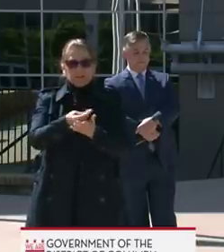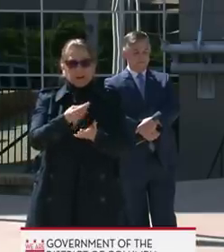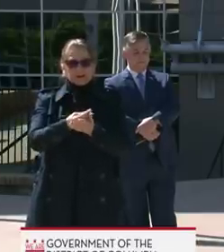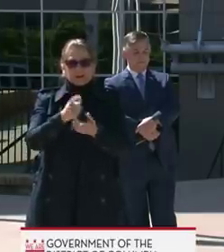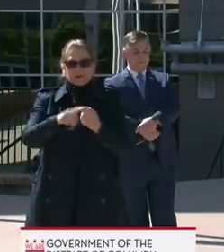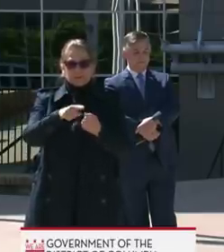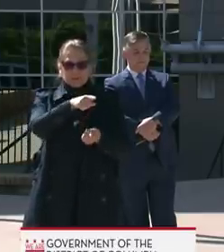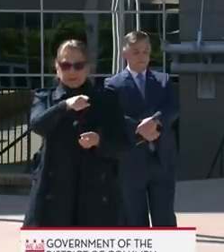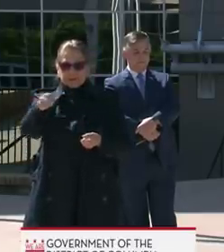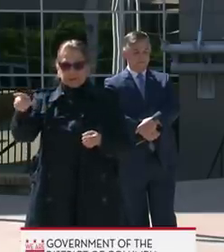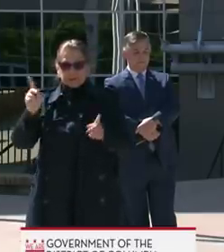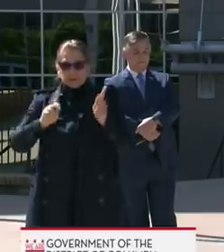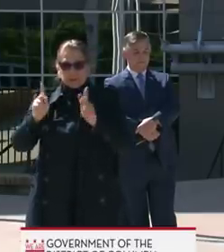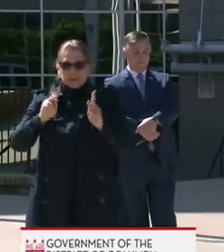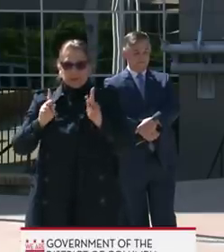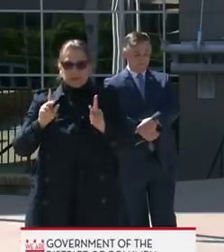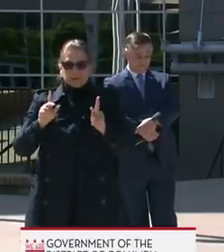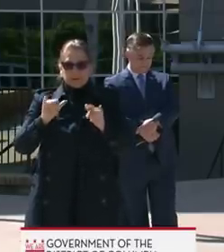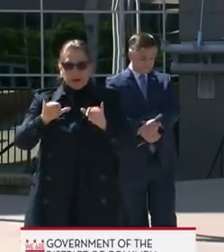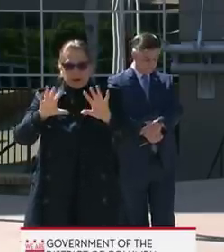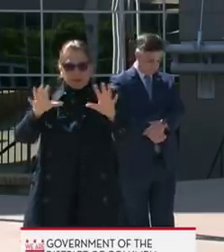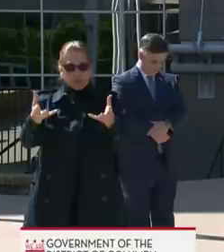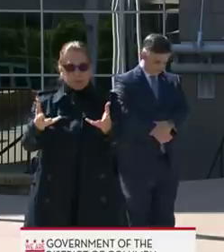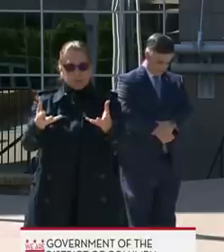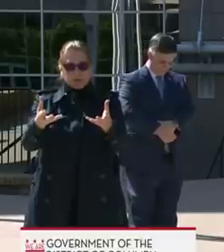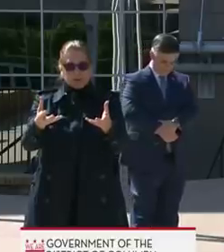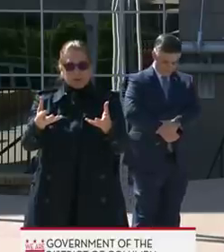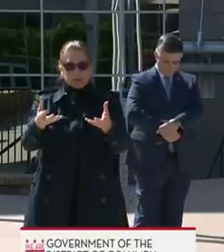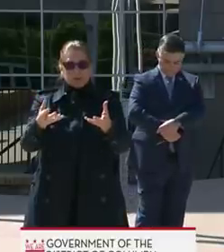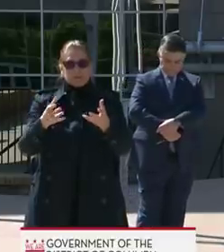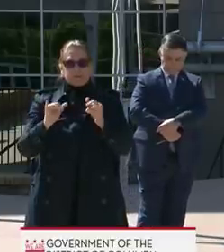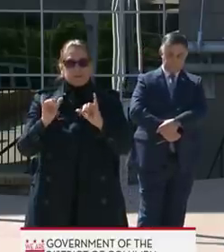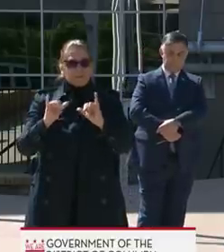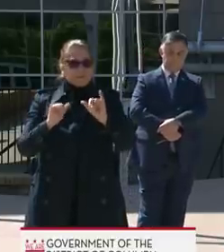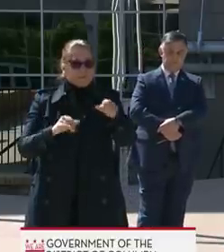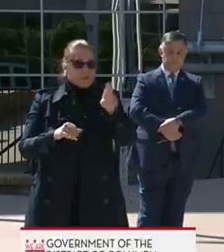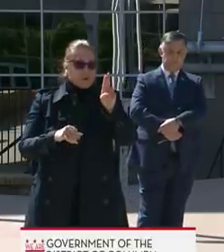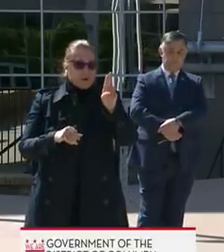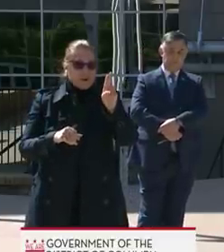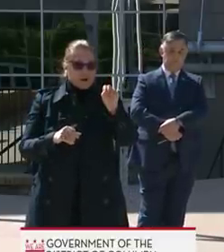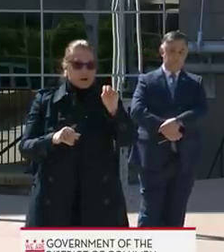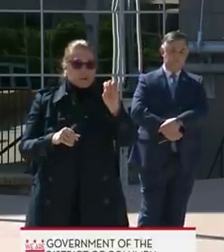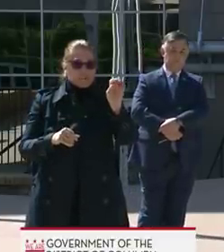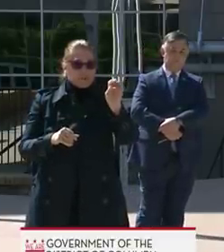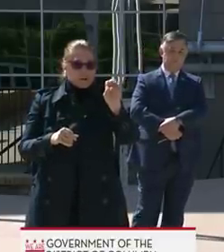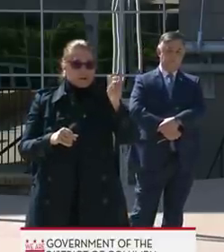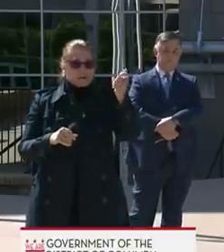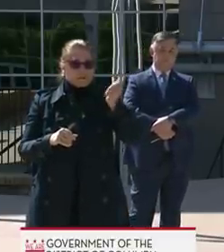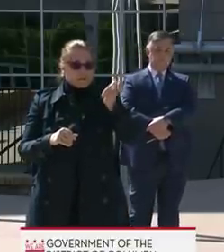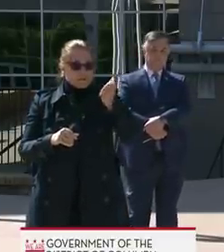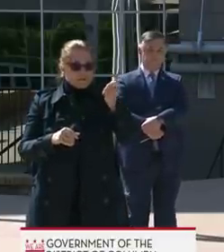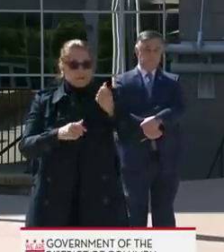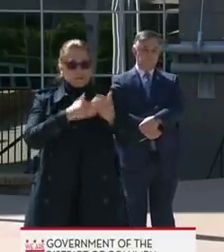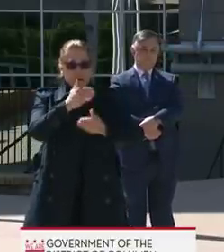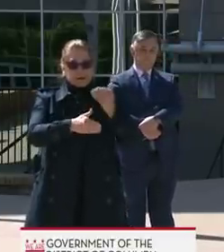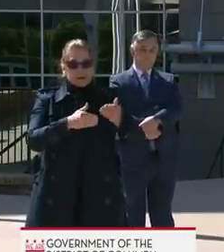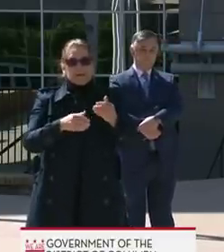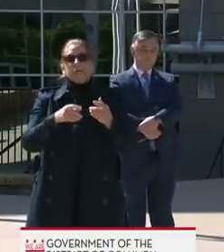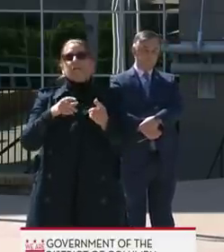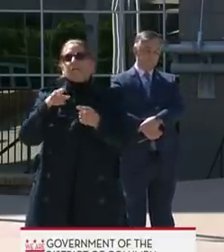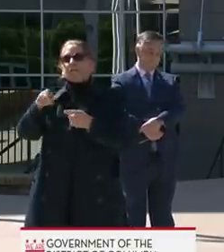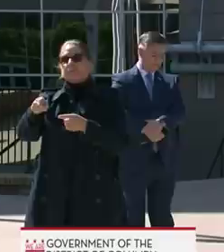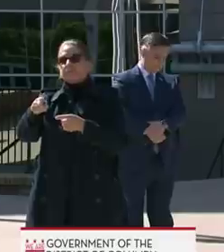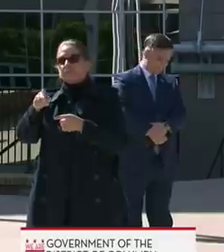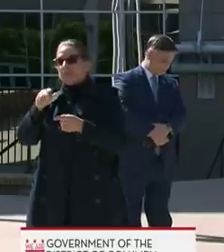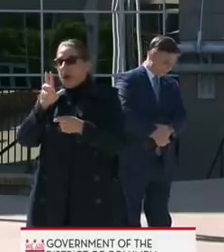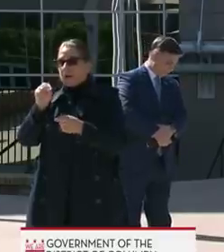UI process for undocumented workers, which was estimated to have a cost of about $33